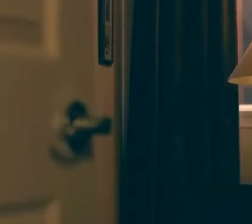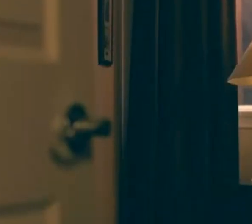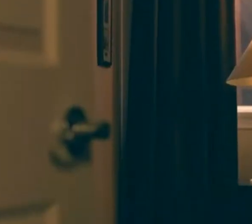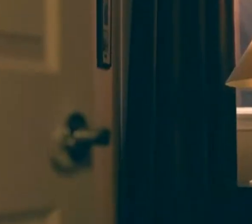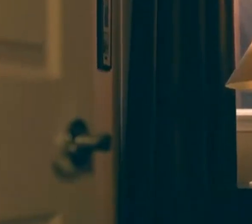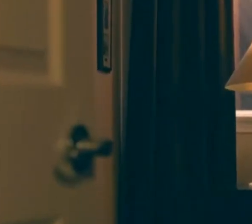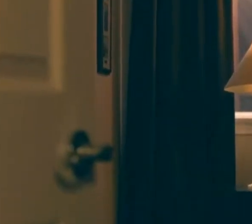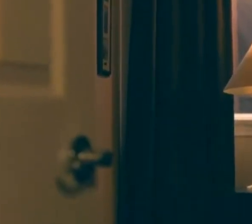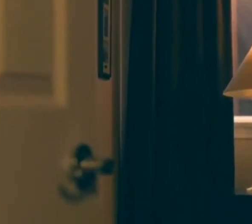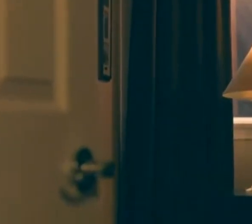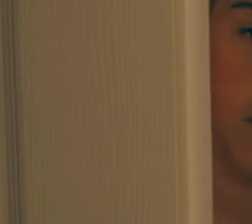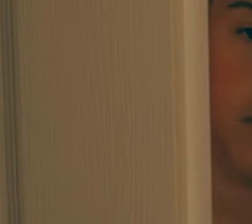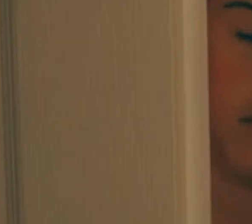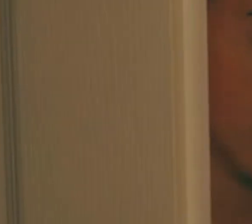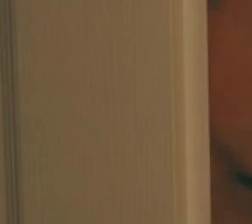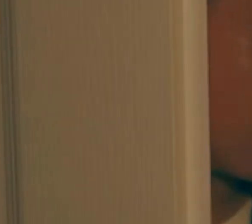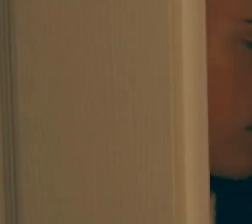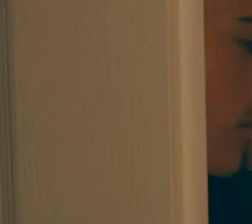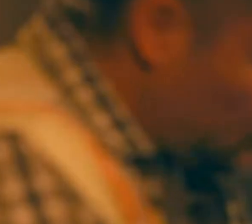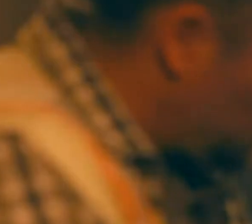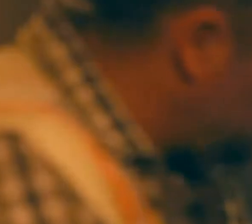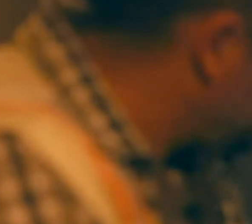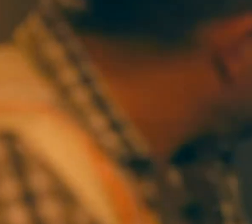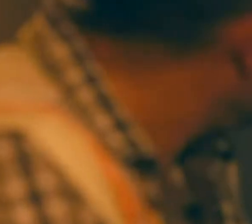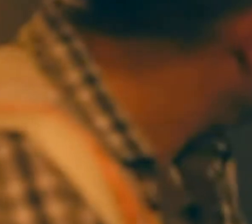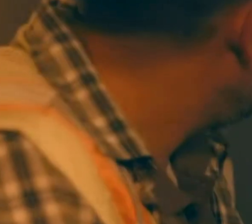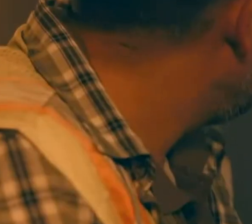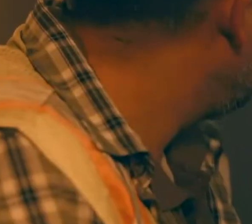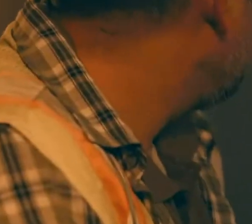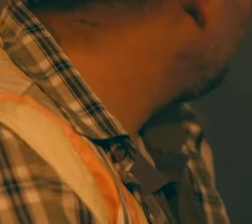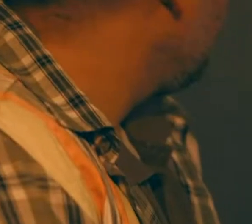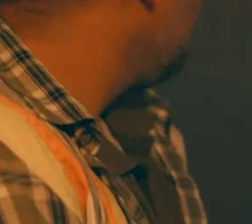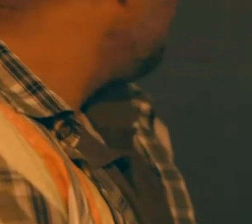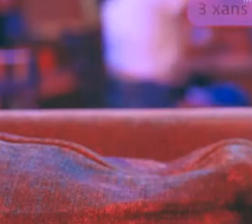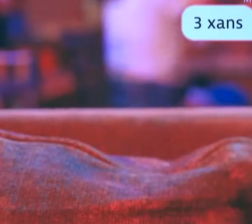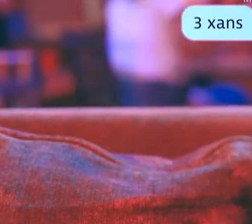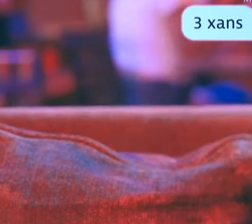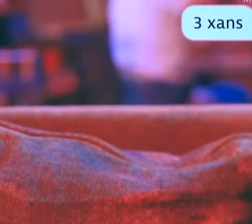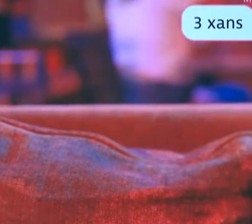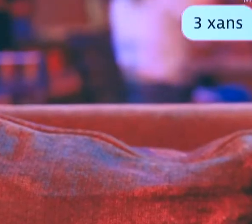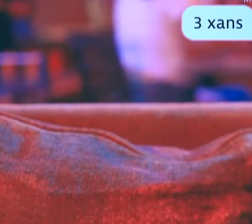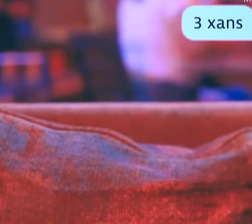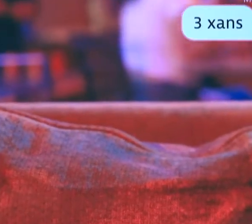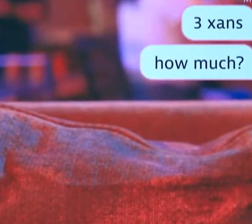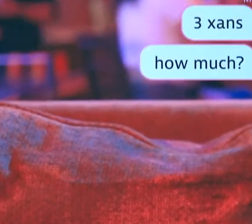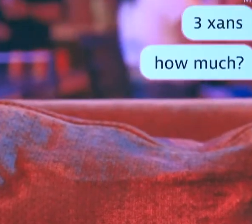There is a drug killing thousands of people in our communities. It can be hidden in all drugs.